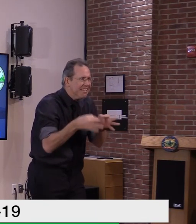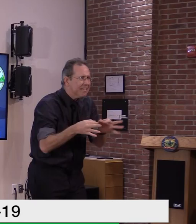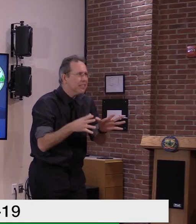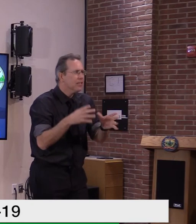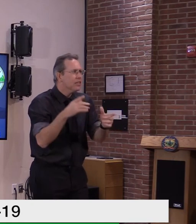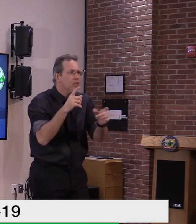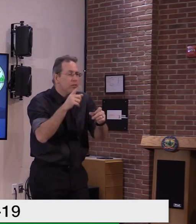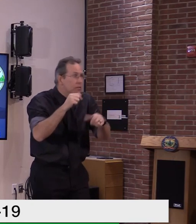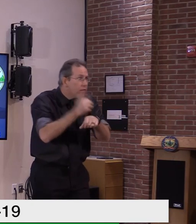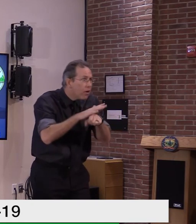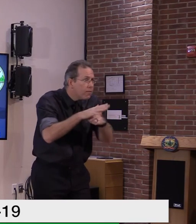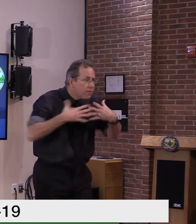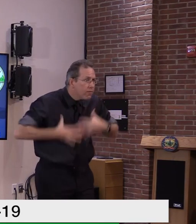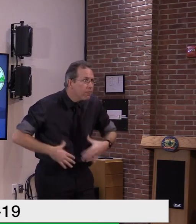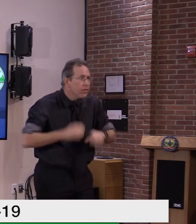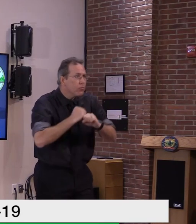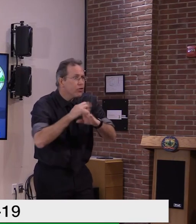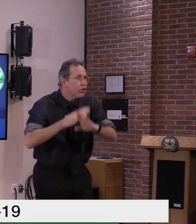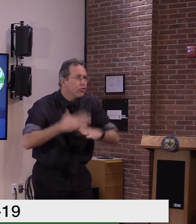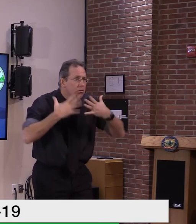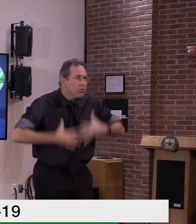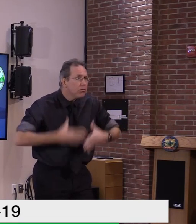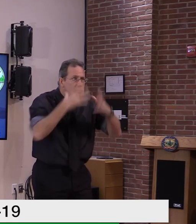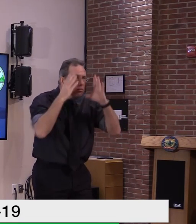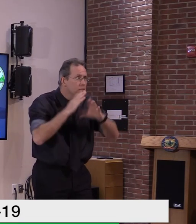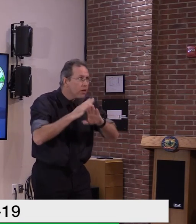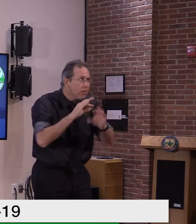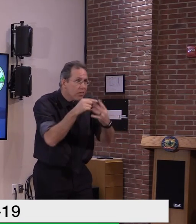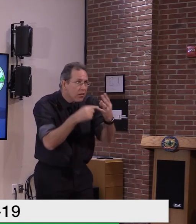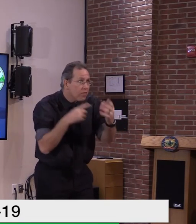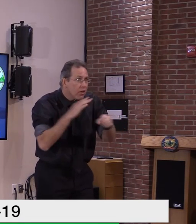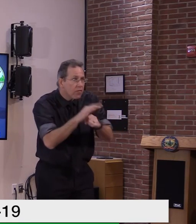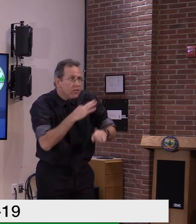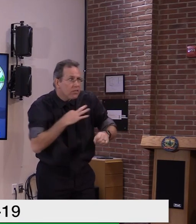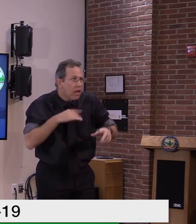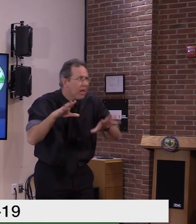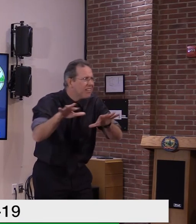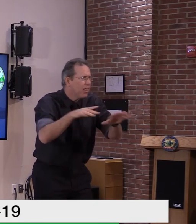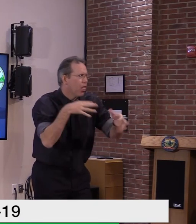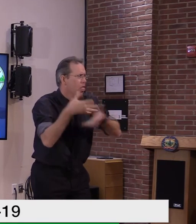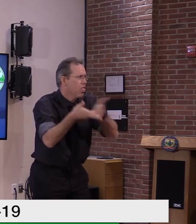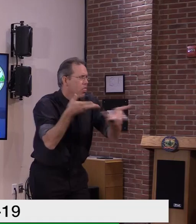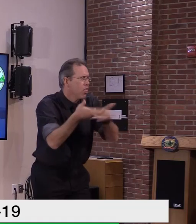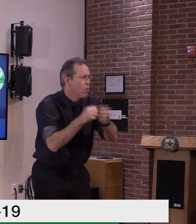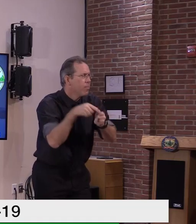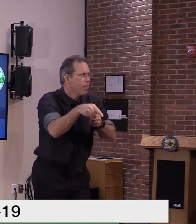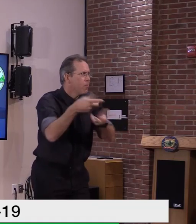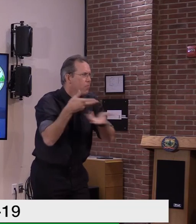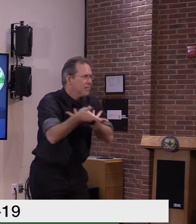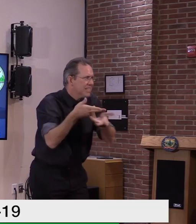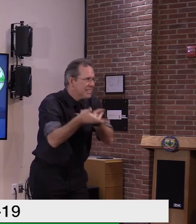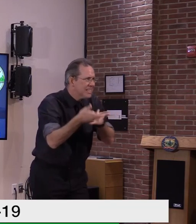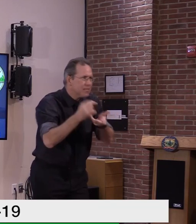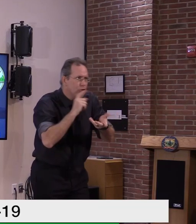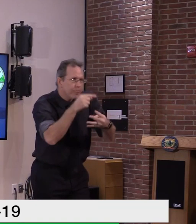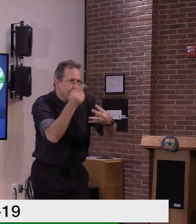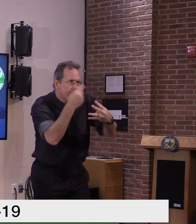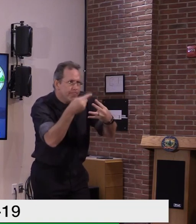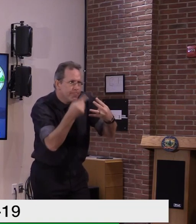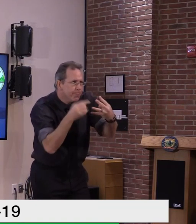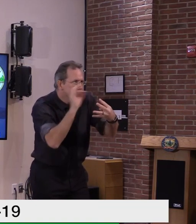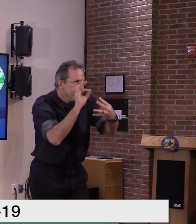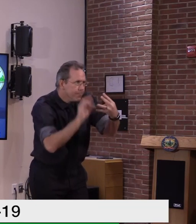PPE needs, all those, do you have staffing needs? They go over all of that. They make sure the needs are met first. Then they talk